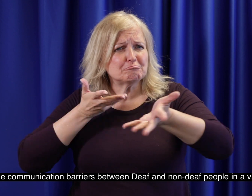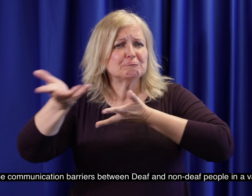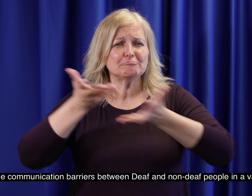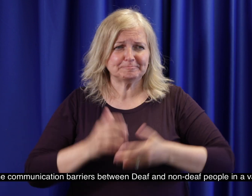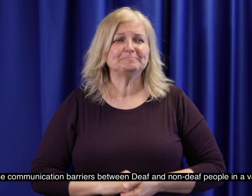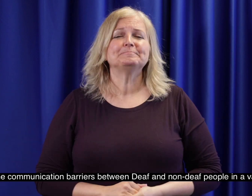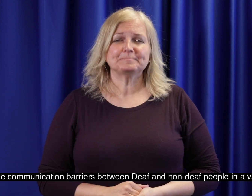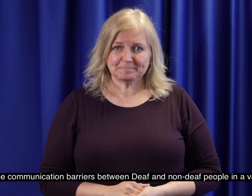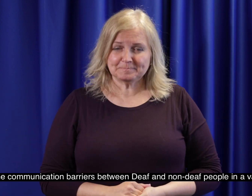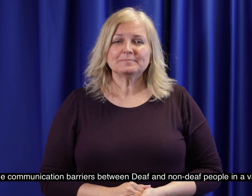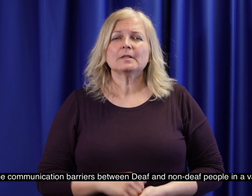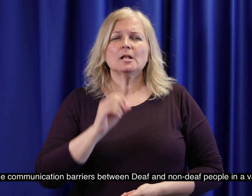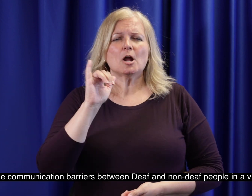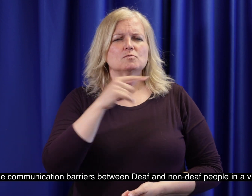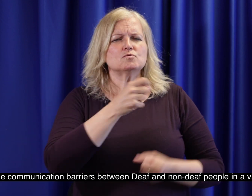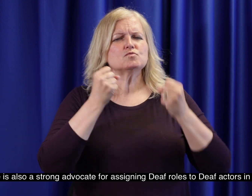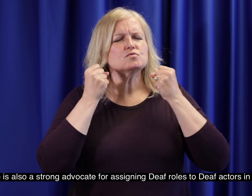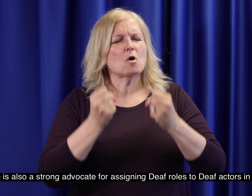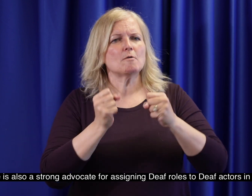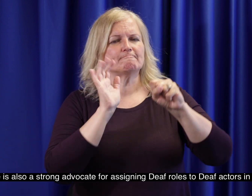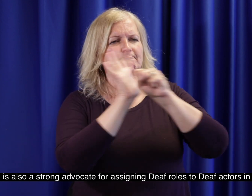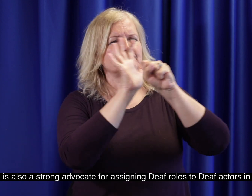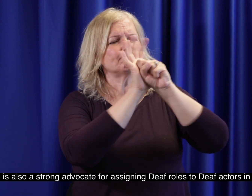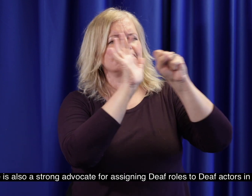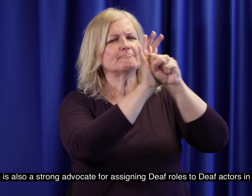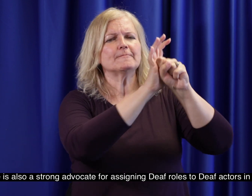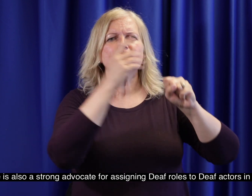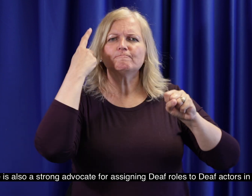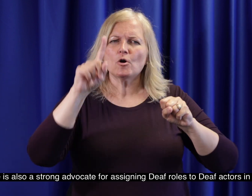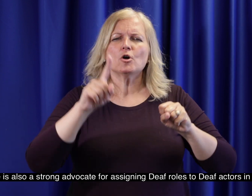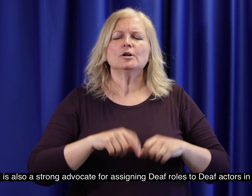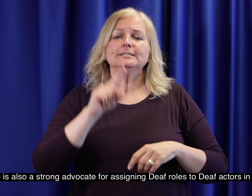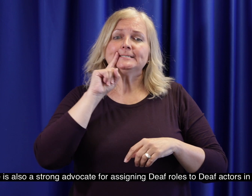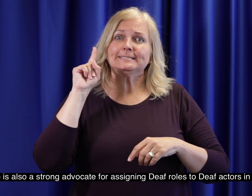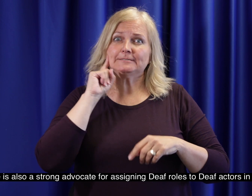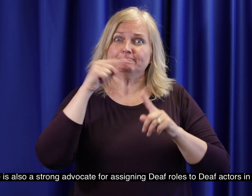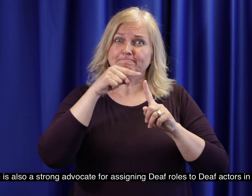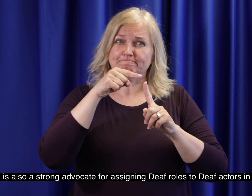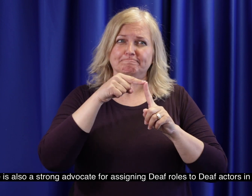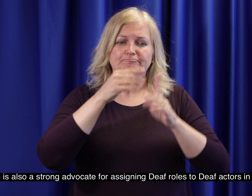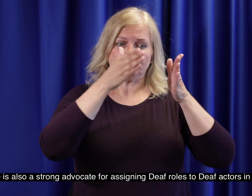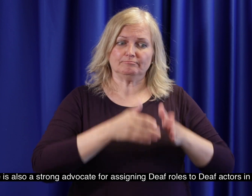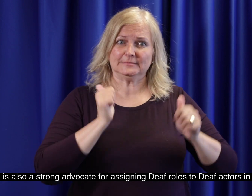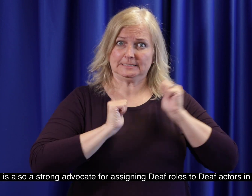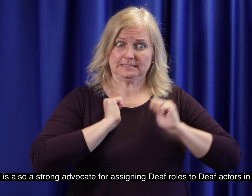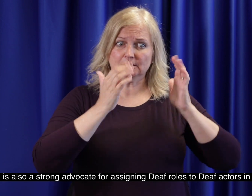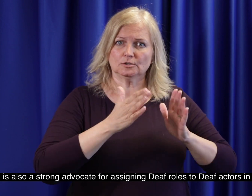reading. Nyle breaks down the communication barriers between deaf and non-deaf people in a variety of ways. He is also a strong